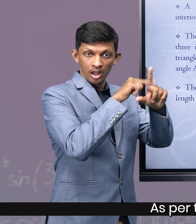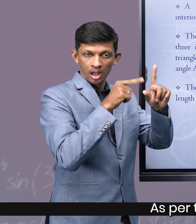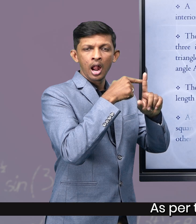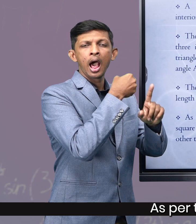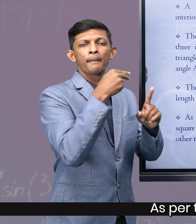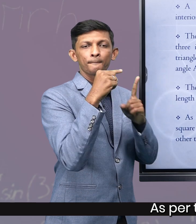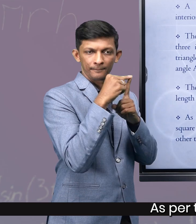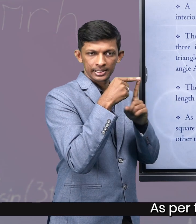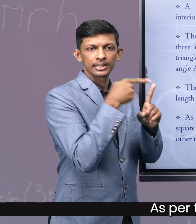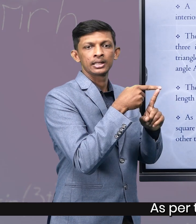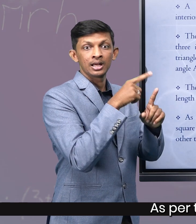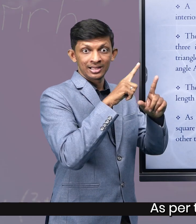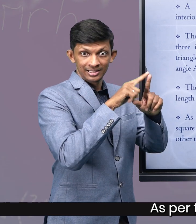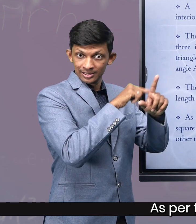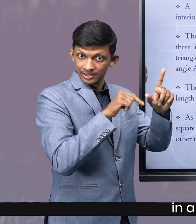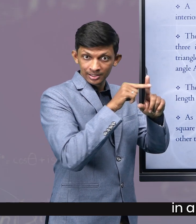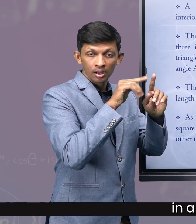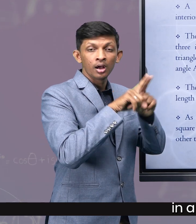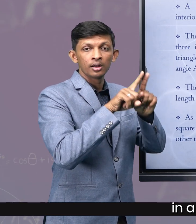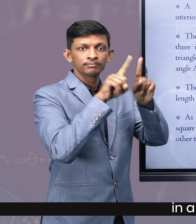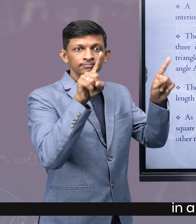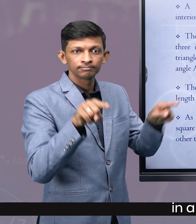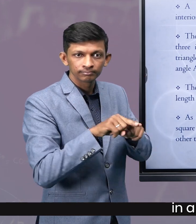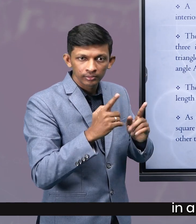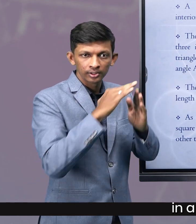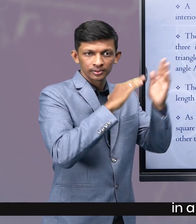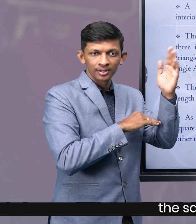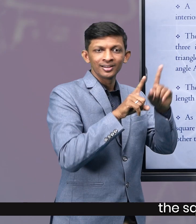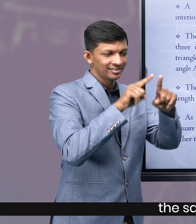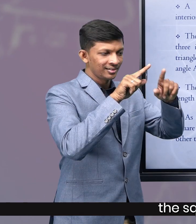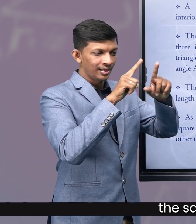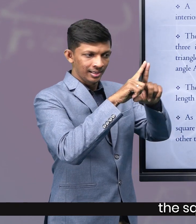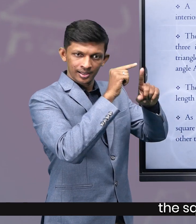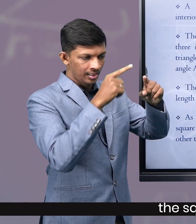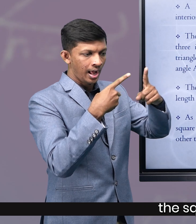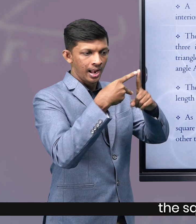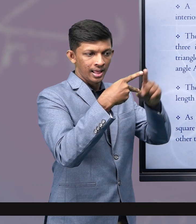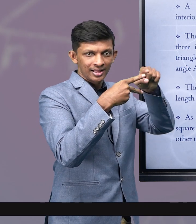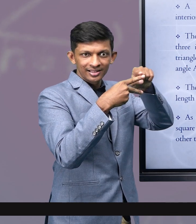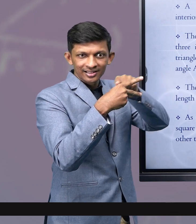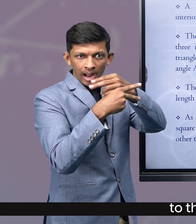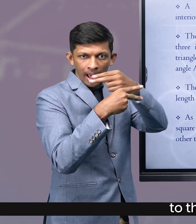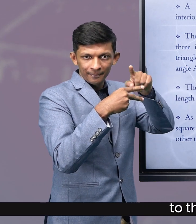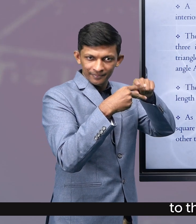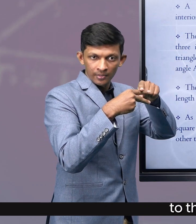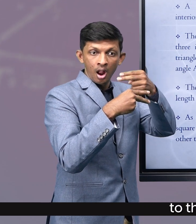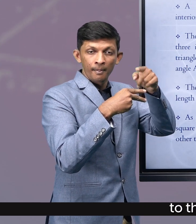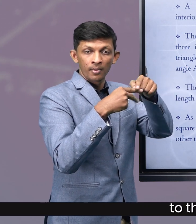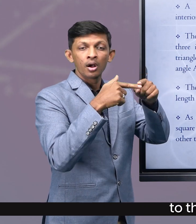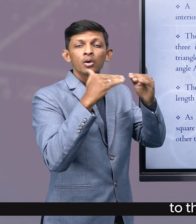As per the Pythagoras theorem, in a right-angled triangle, the square of the hypotenuse is equal to the sum of the squares